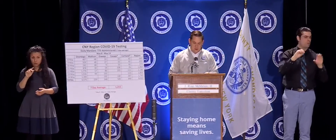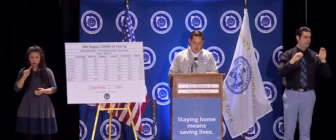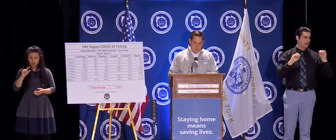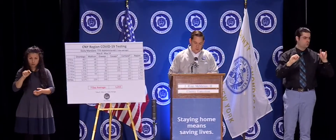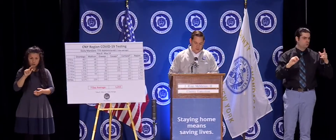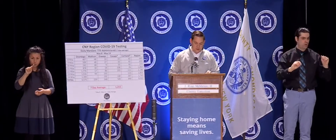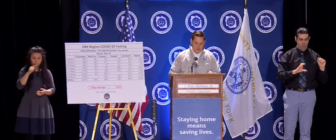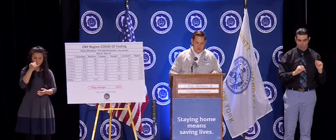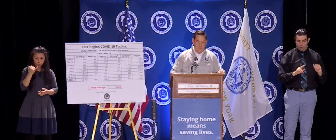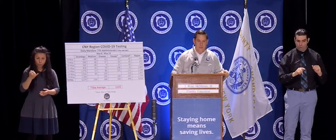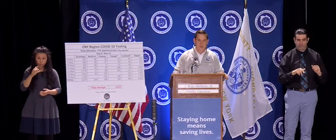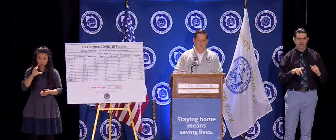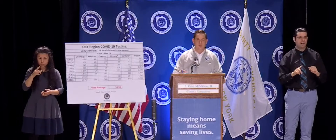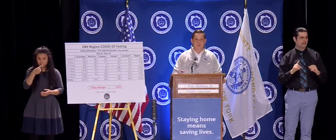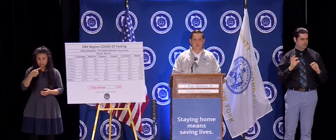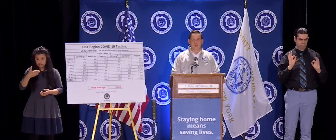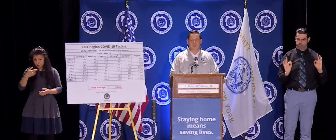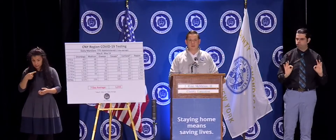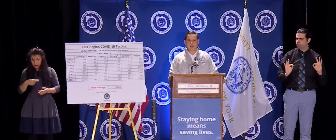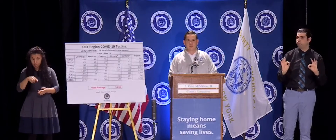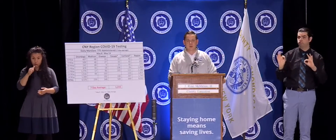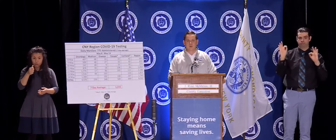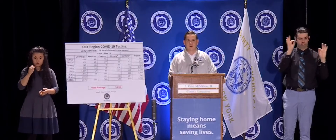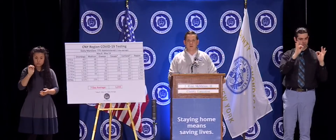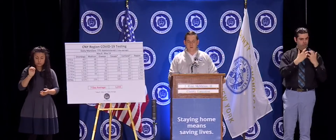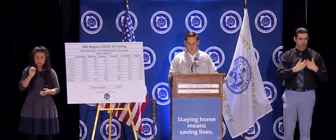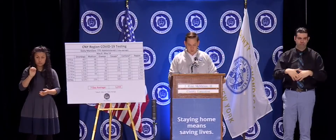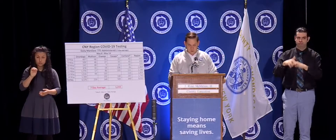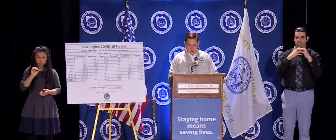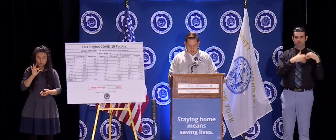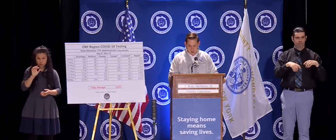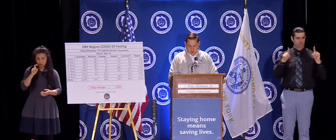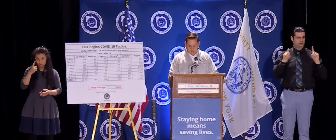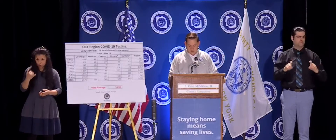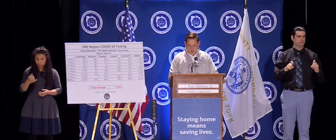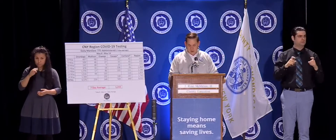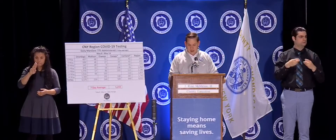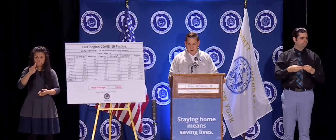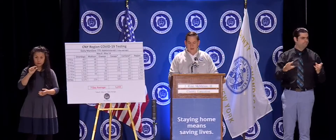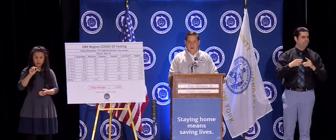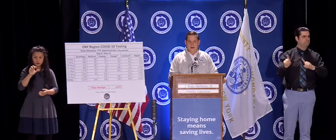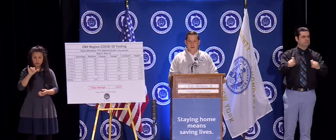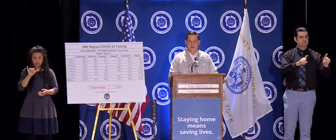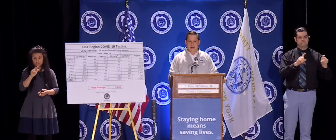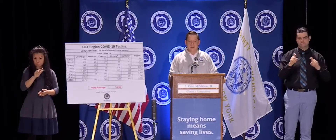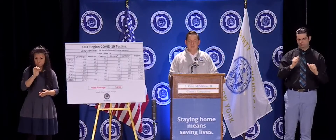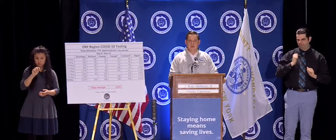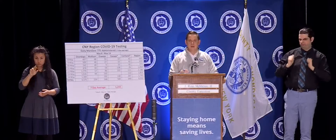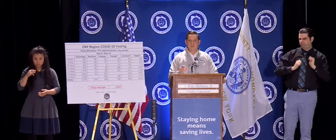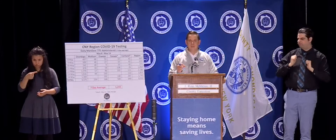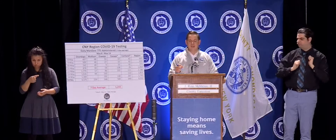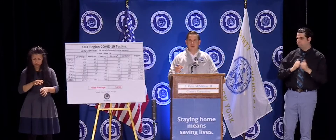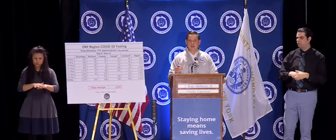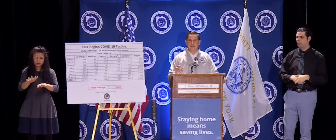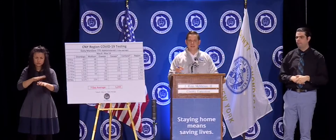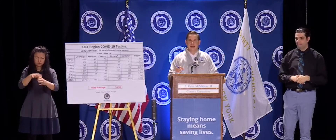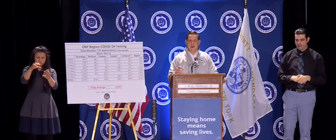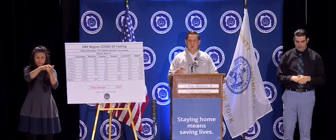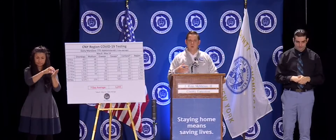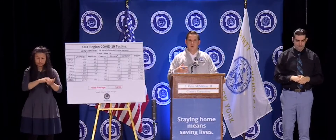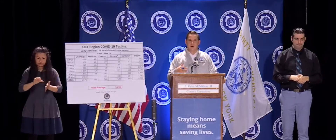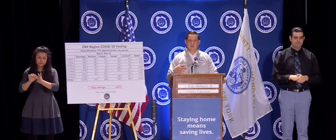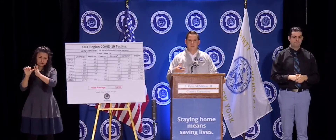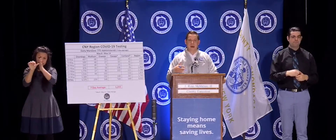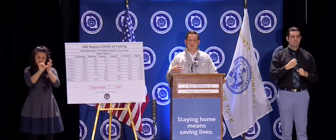testing. We'll continue to meet these numbers that the state has put in front of us so that that metric is